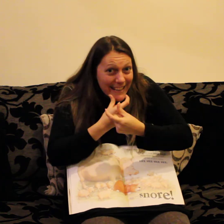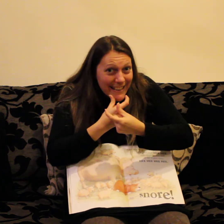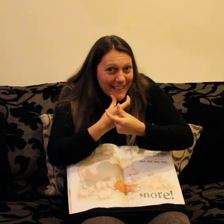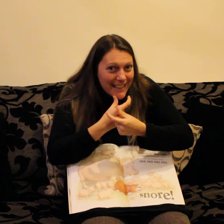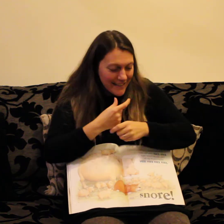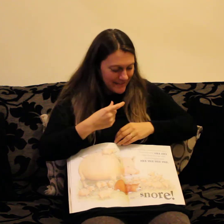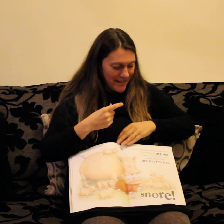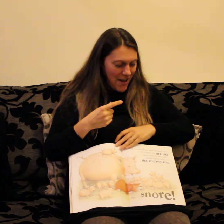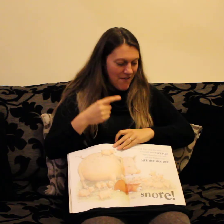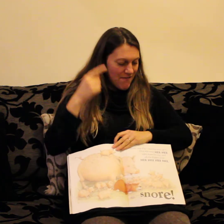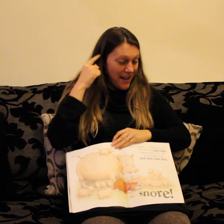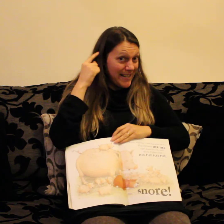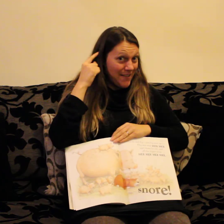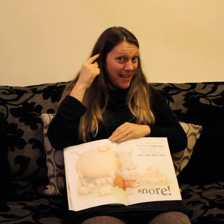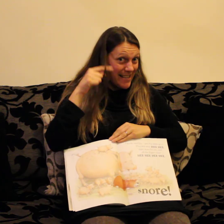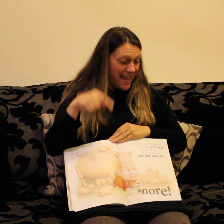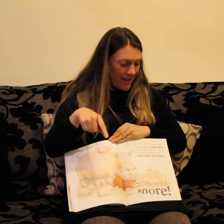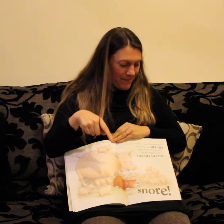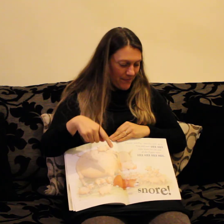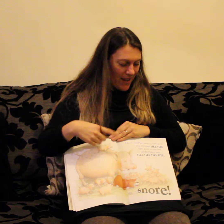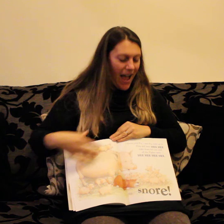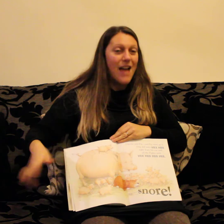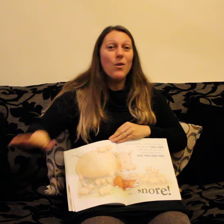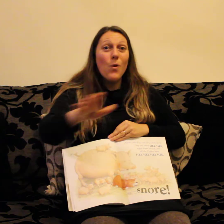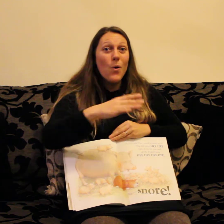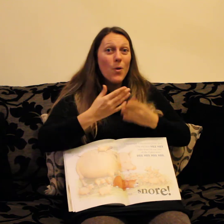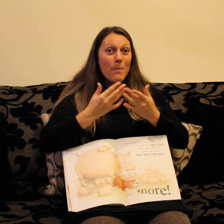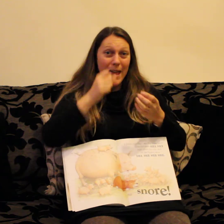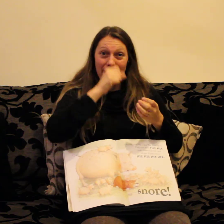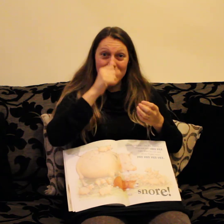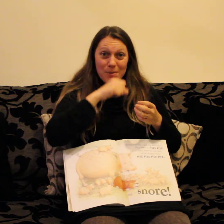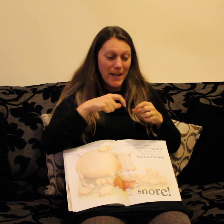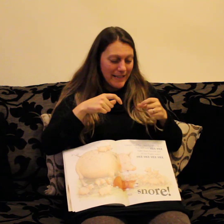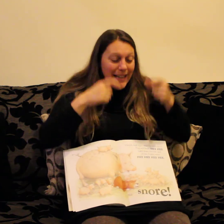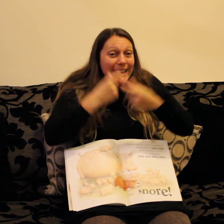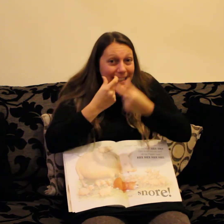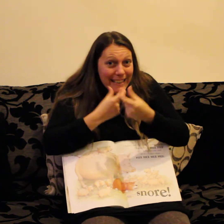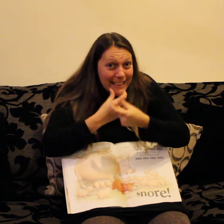hee! Right down his ear, and all the piglets went, hee hee